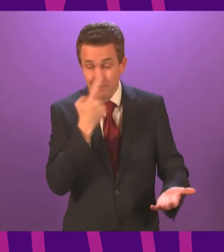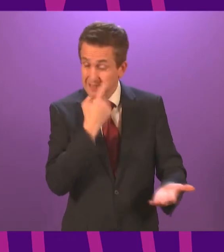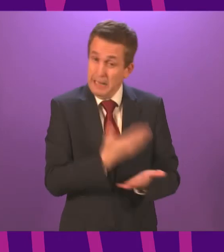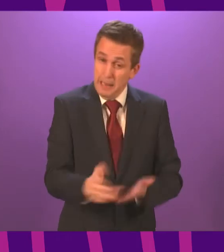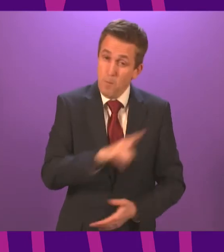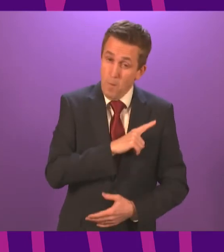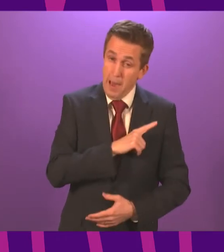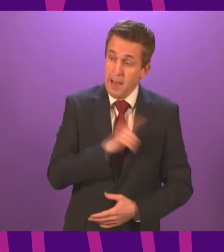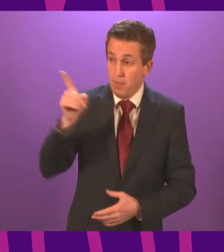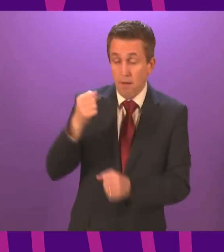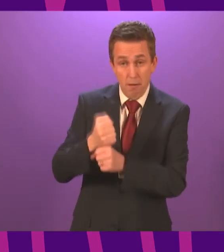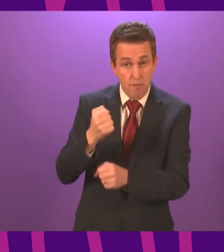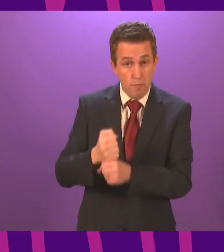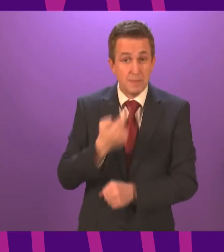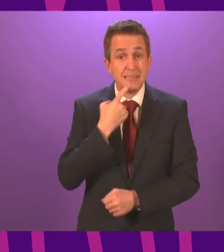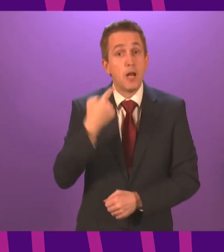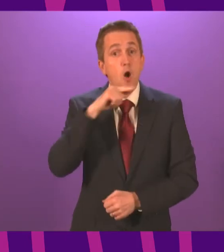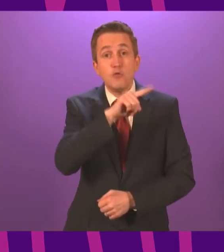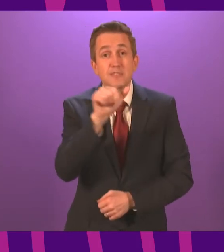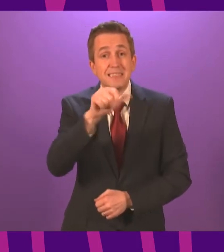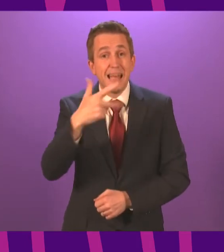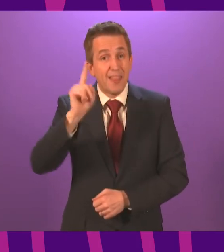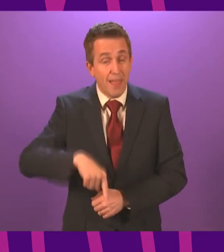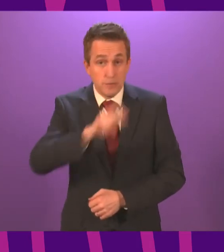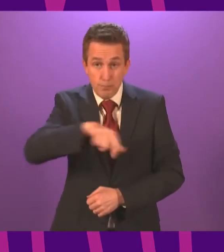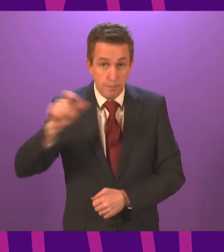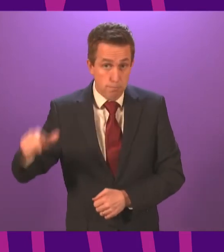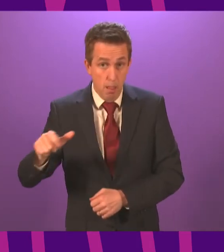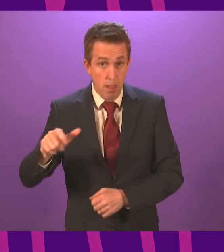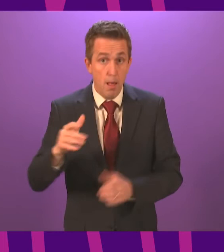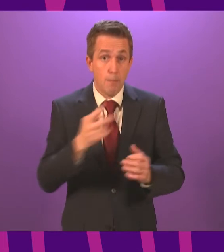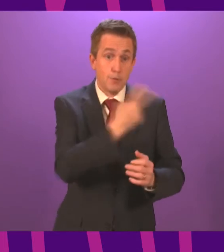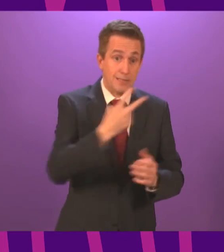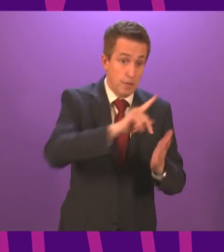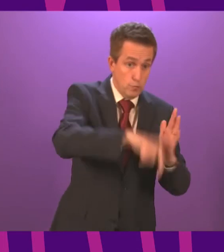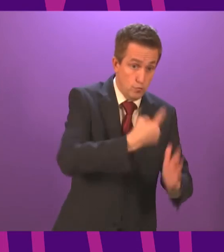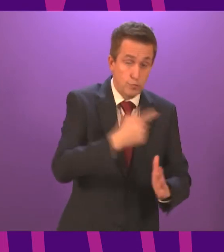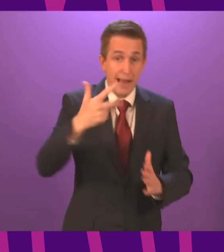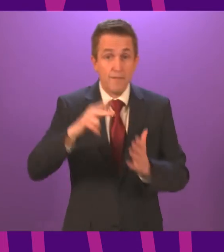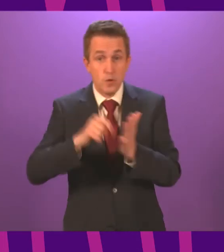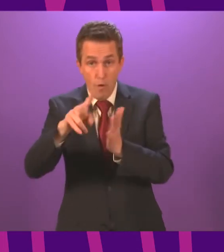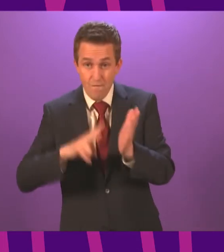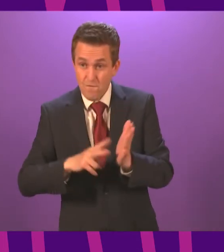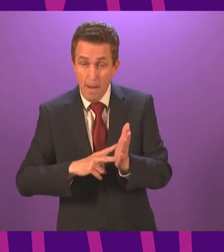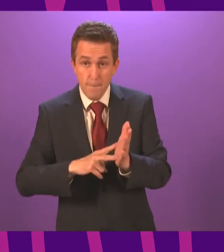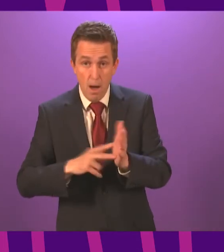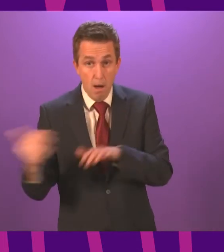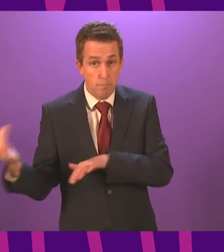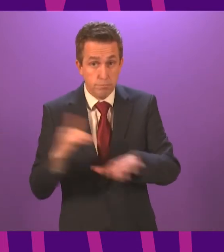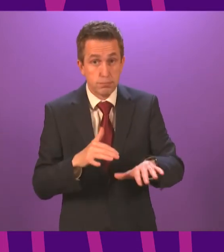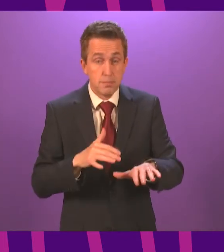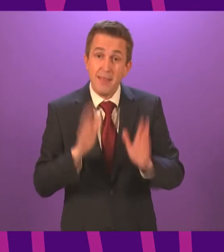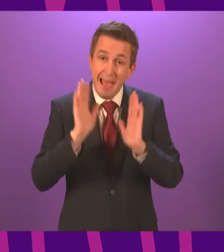own figures show that over 168,000 people arrived in Scotland between the 22nd of June and the 8th of November who were required